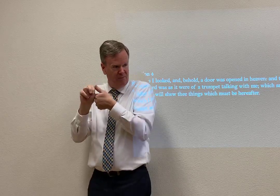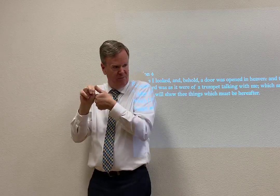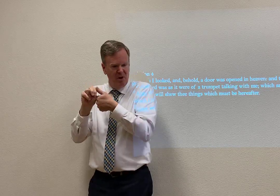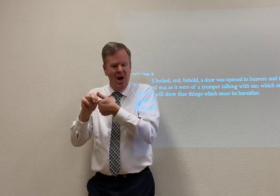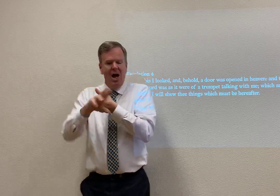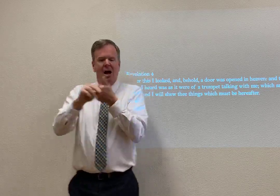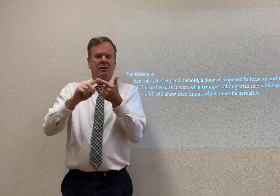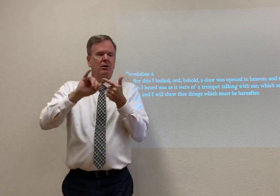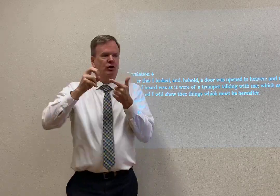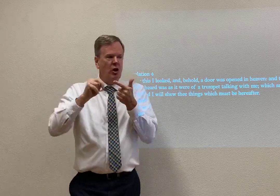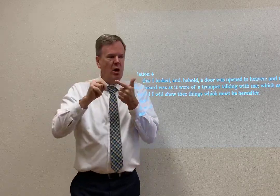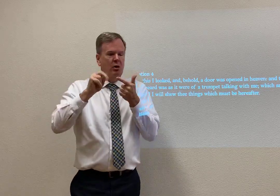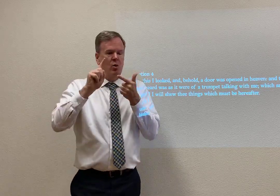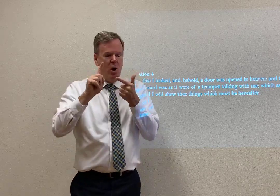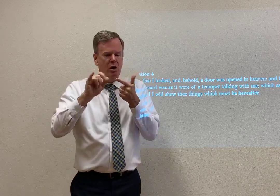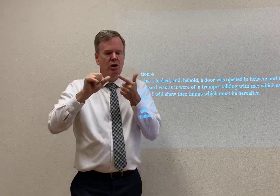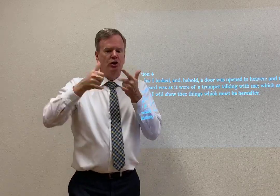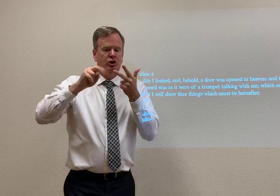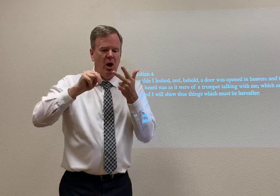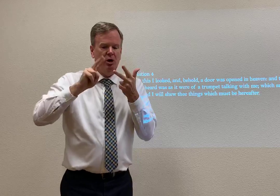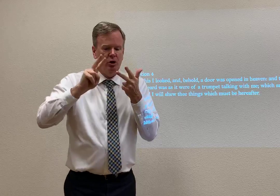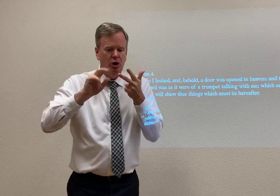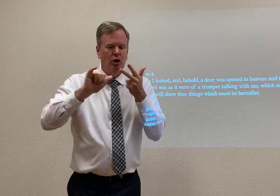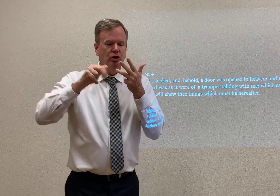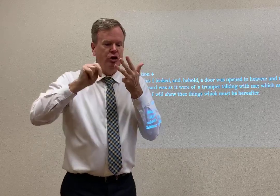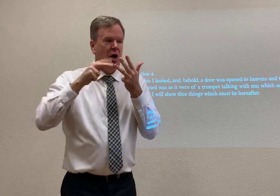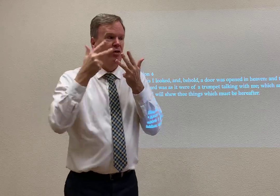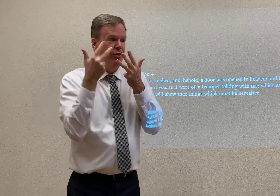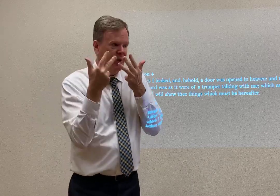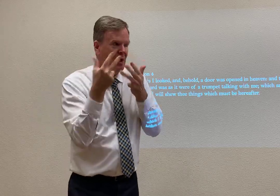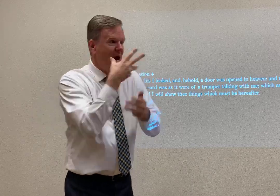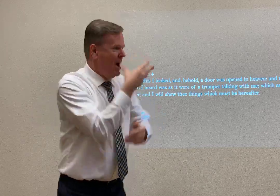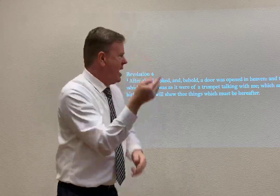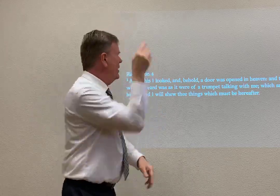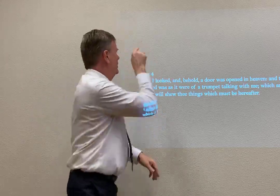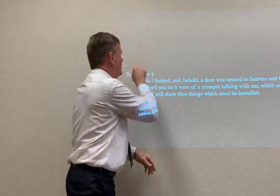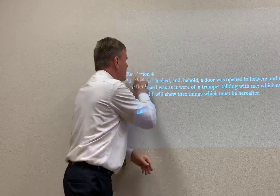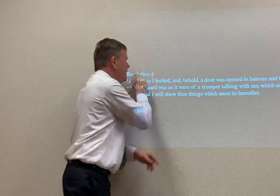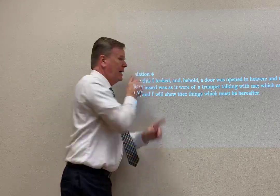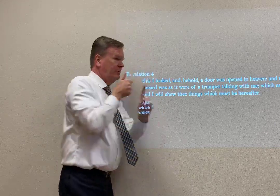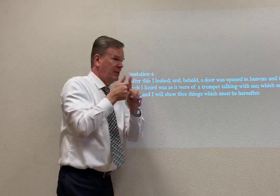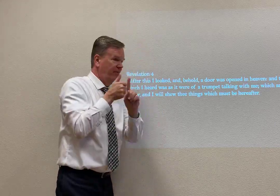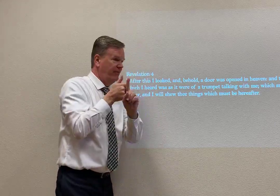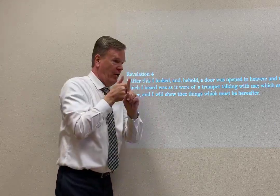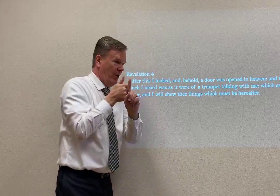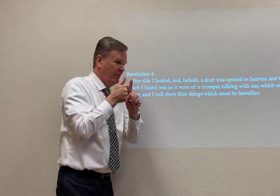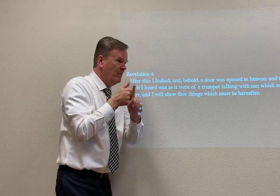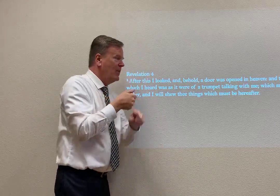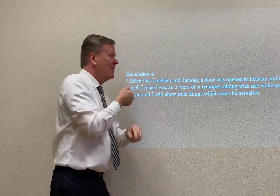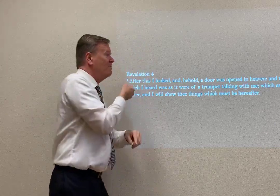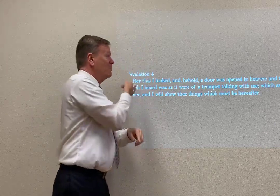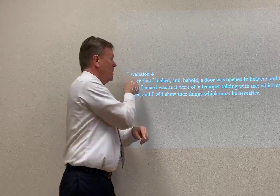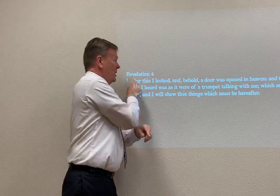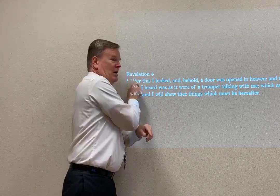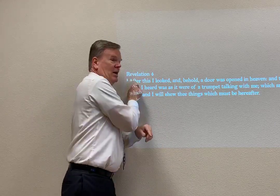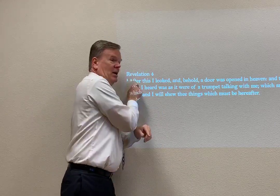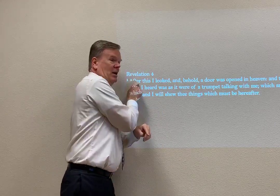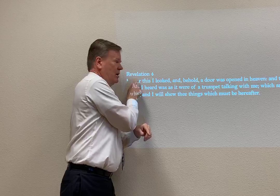John wrote the Gospel of John. John 1, John 2, John 3. And this one in the